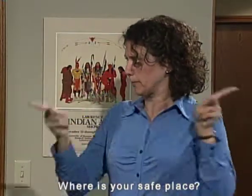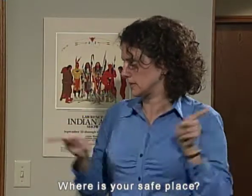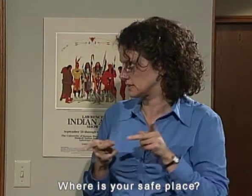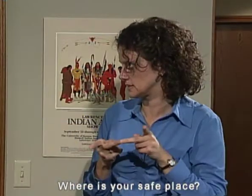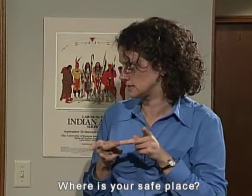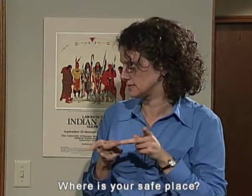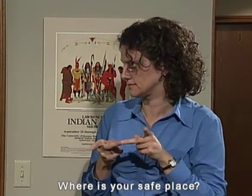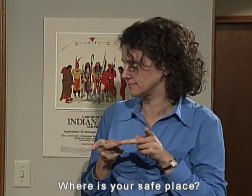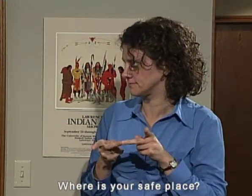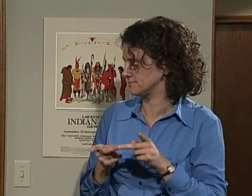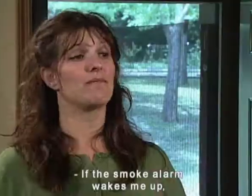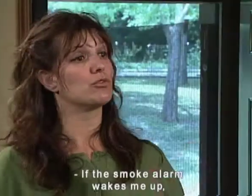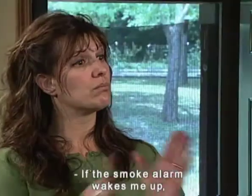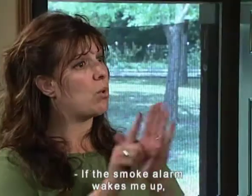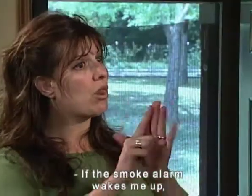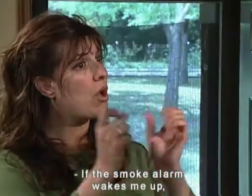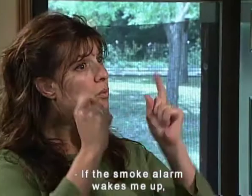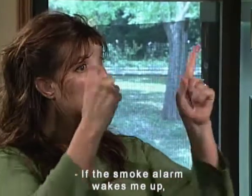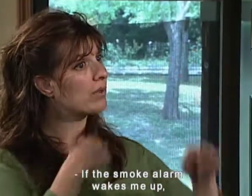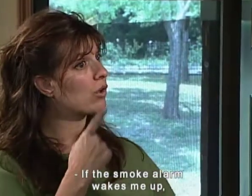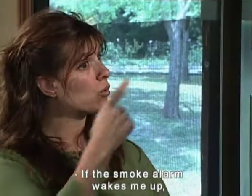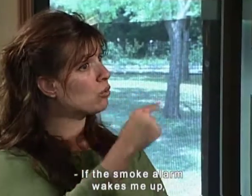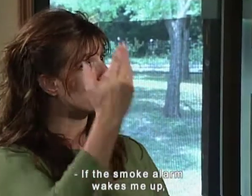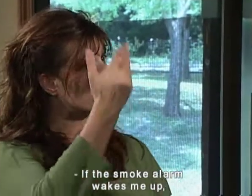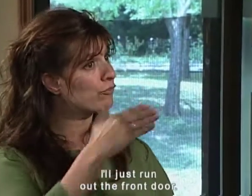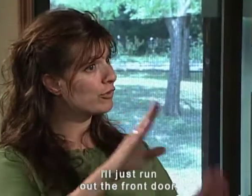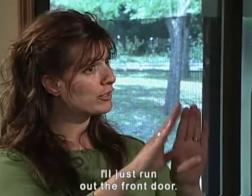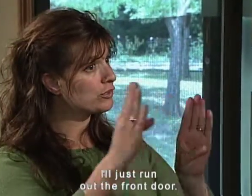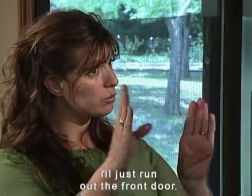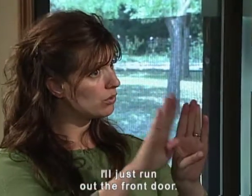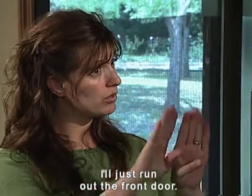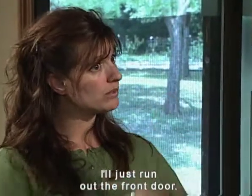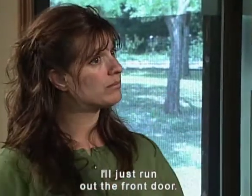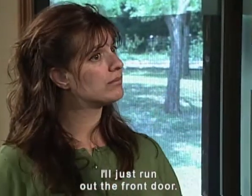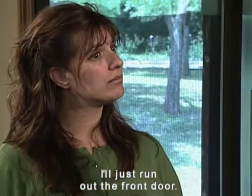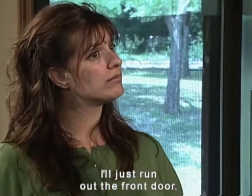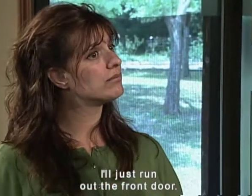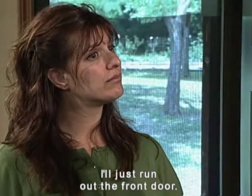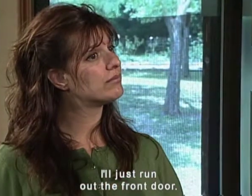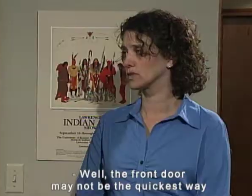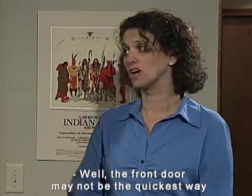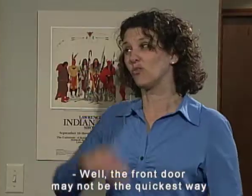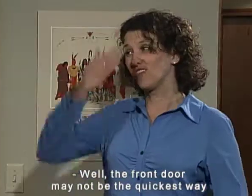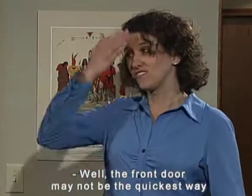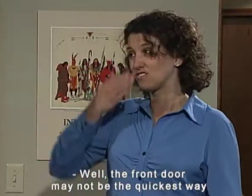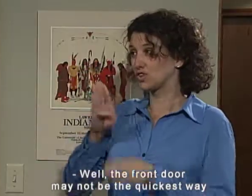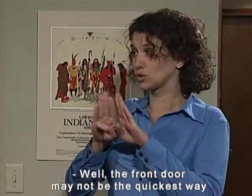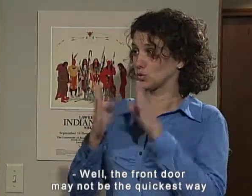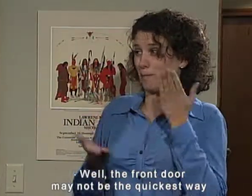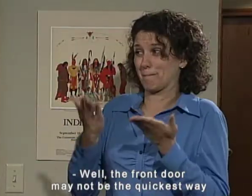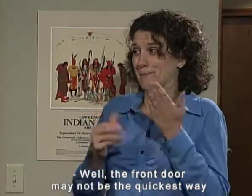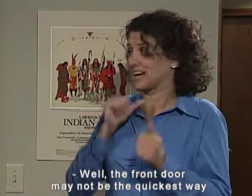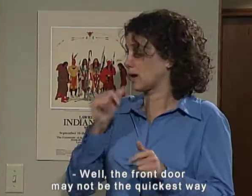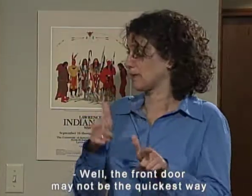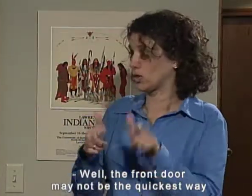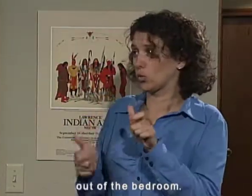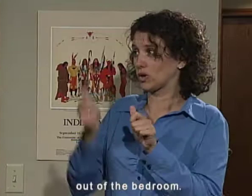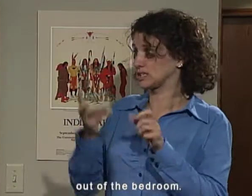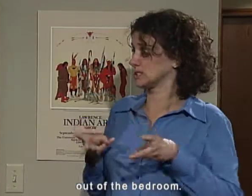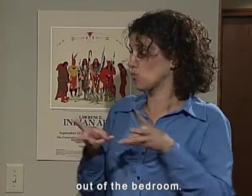place? If the smoke alarm wakes me up, I'll just run out the front door. Well, the front door may not be the quickest way out of the